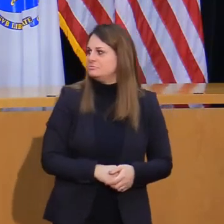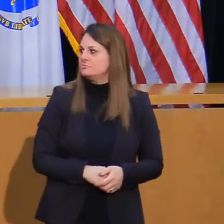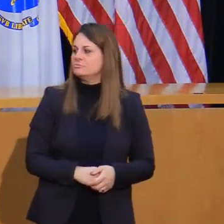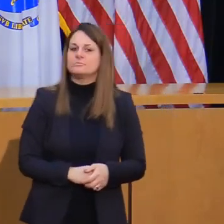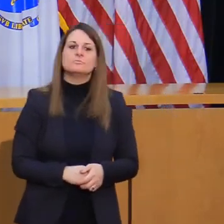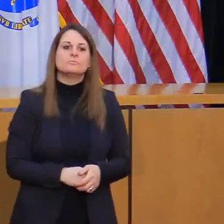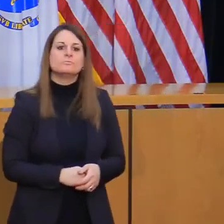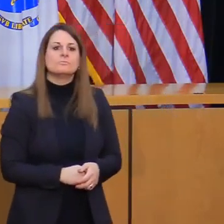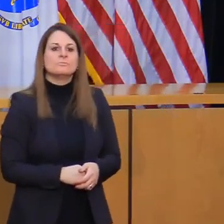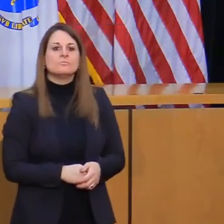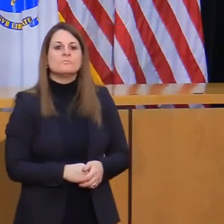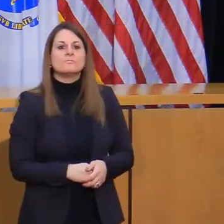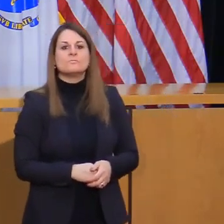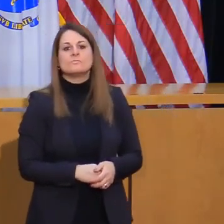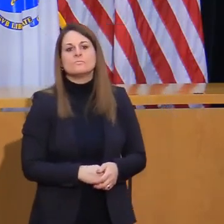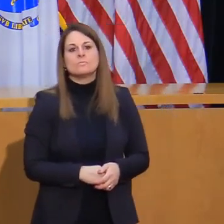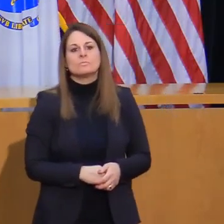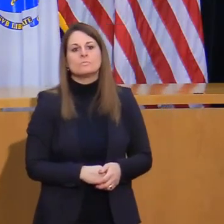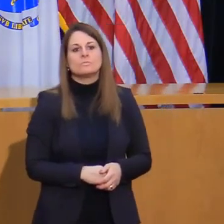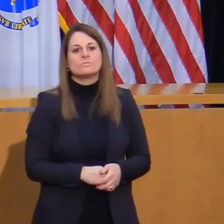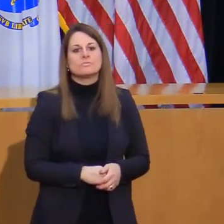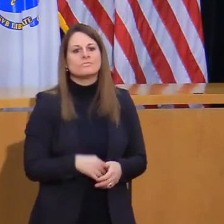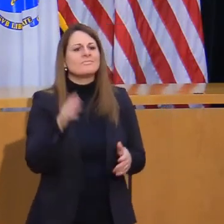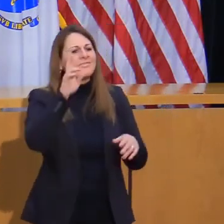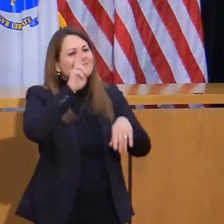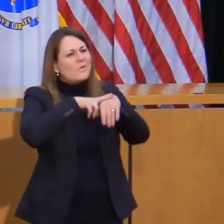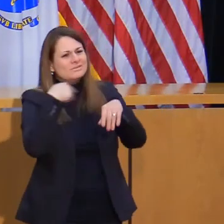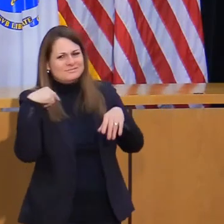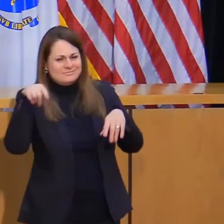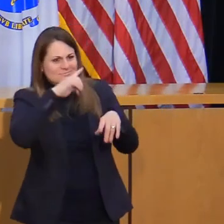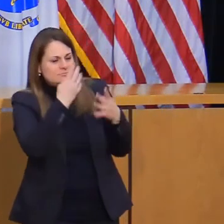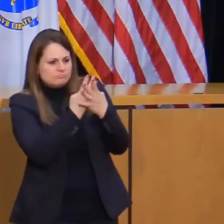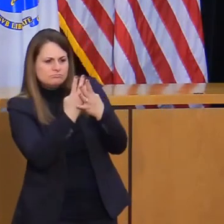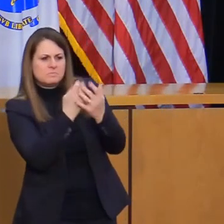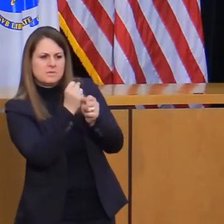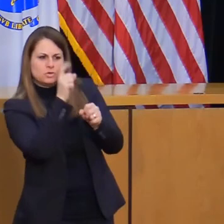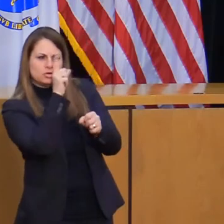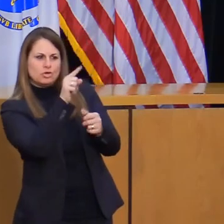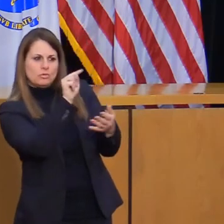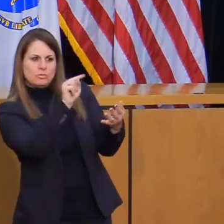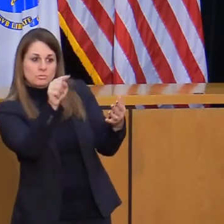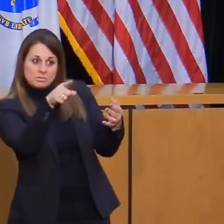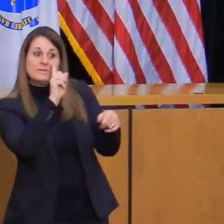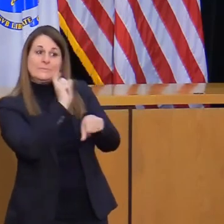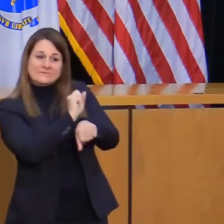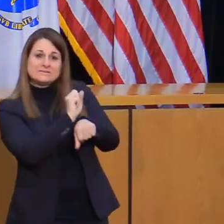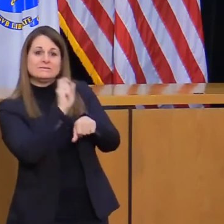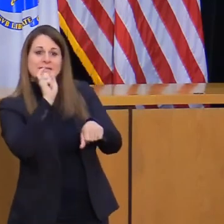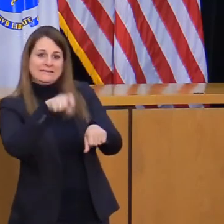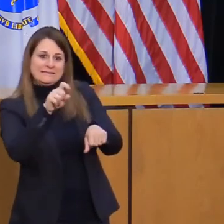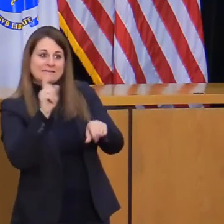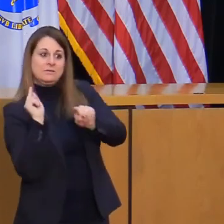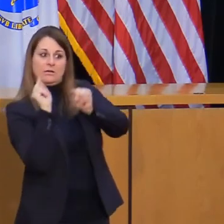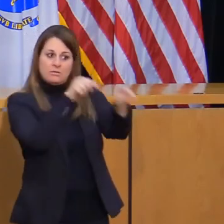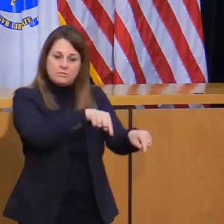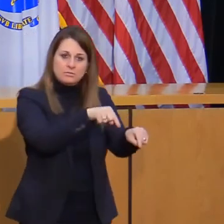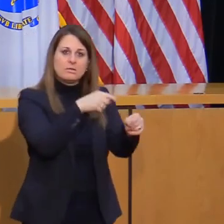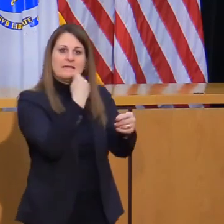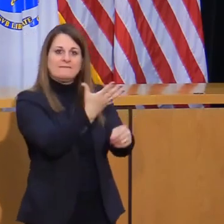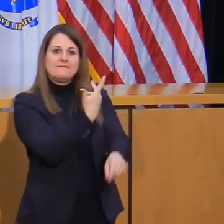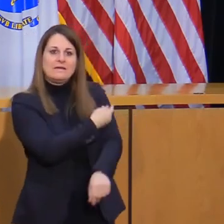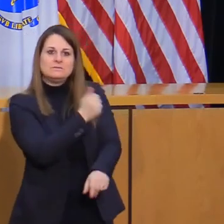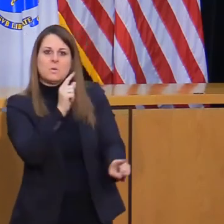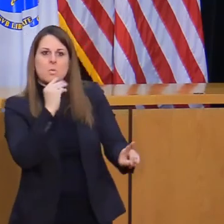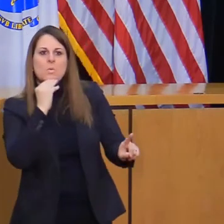Thanks. So there's a screening process. It is meant to be as barrier-free as